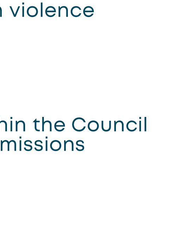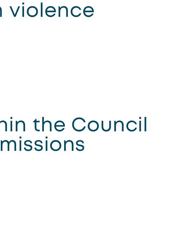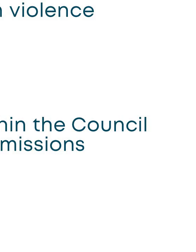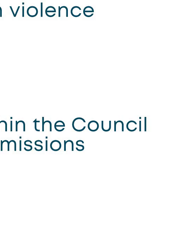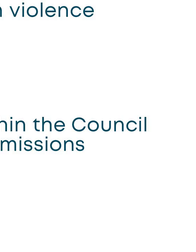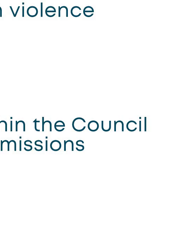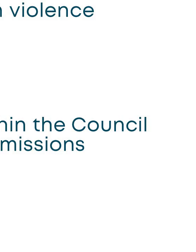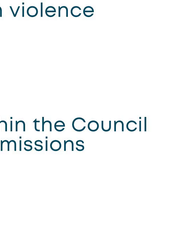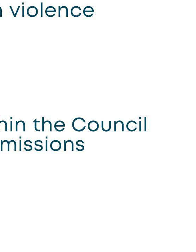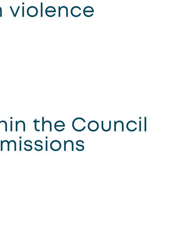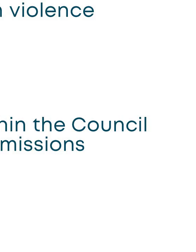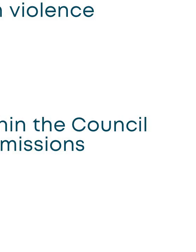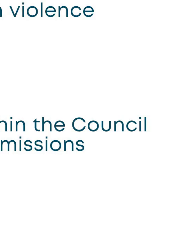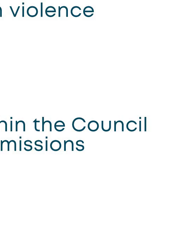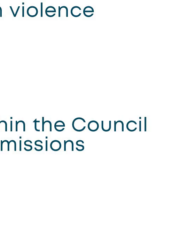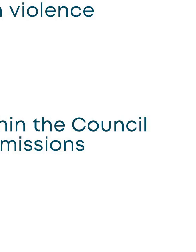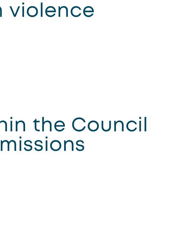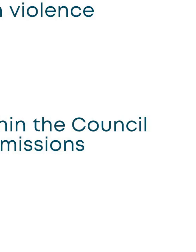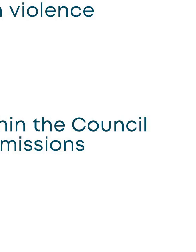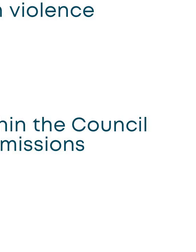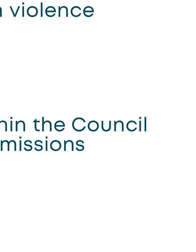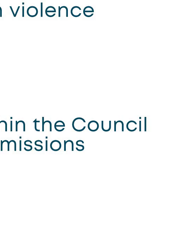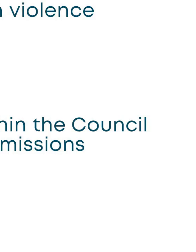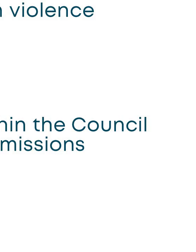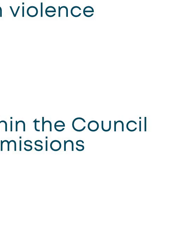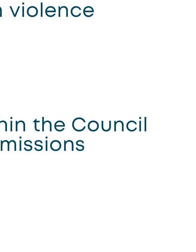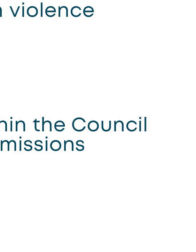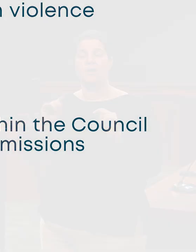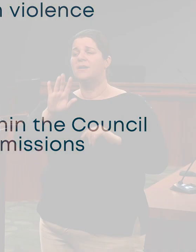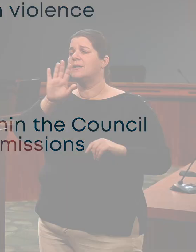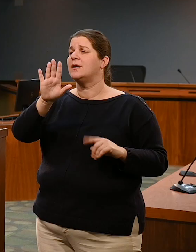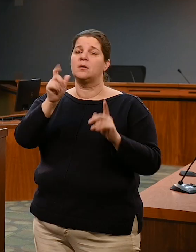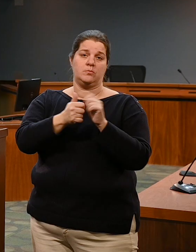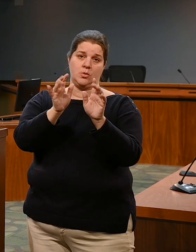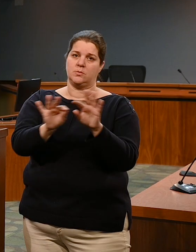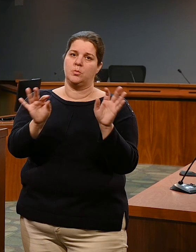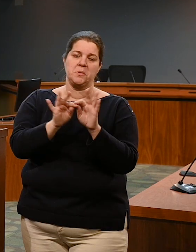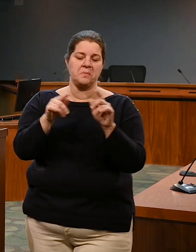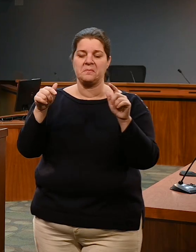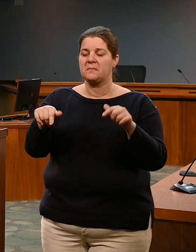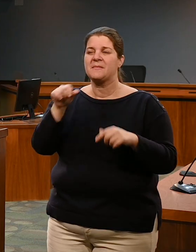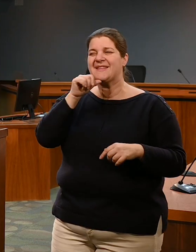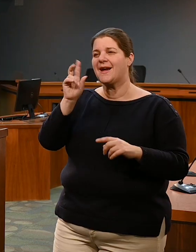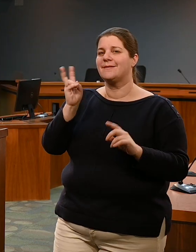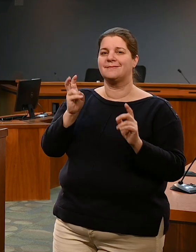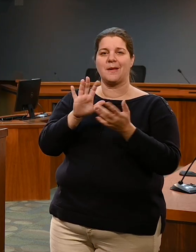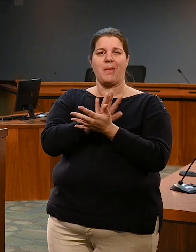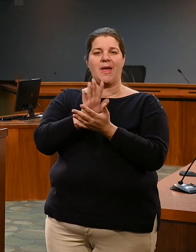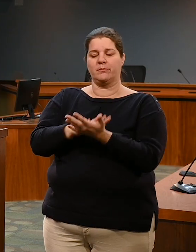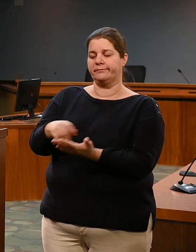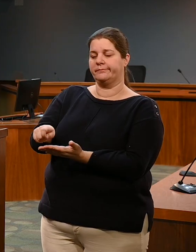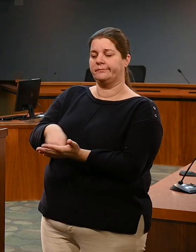commissions. More importantly, this is not just a plan on paper. We